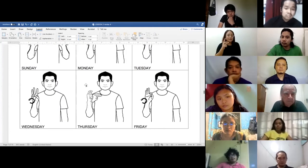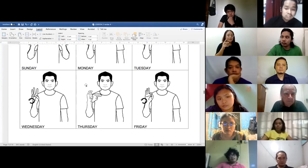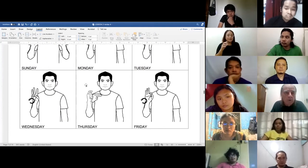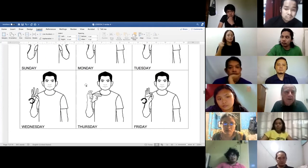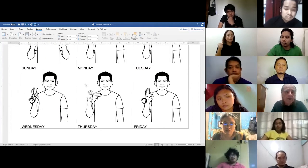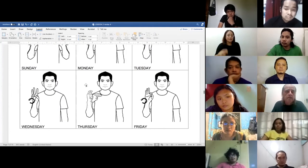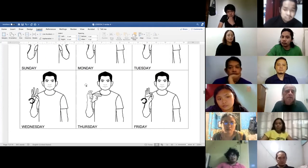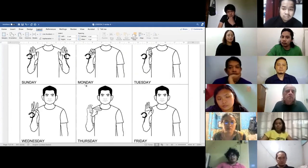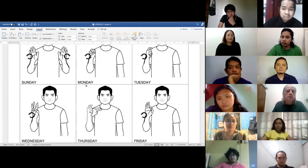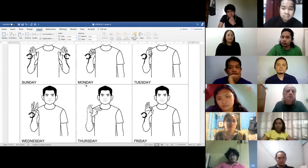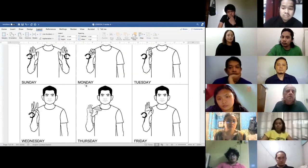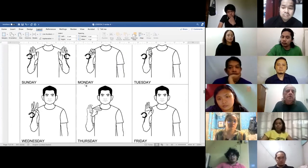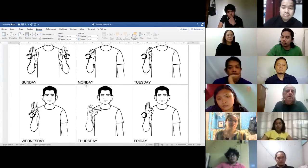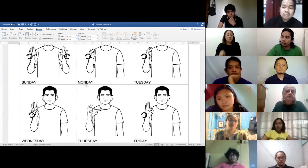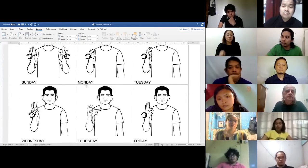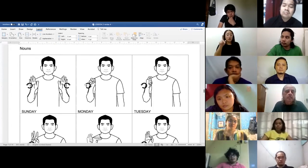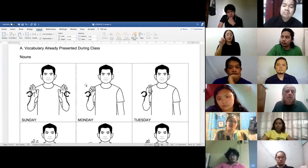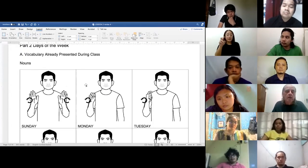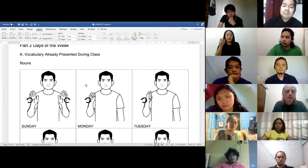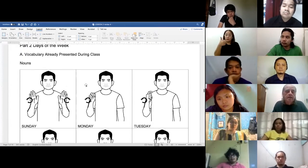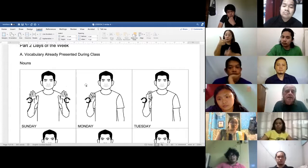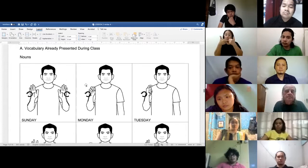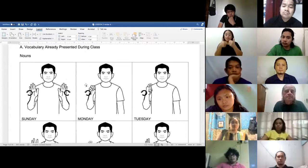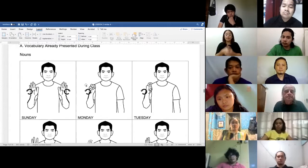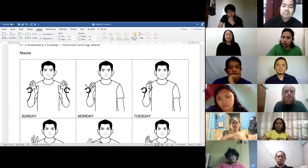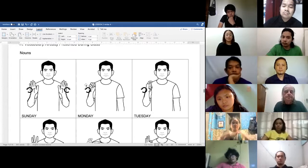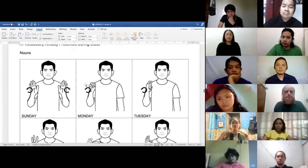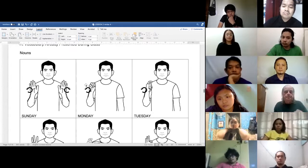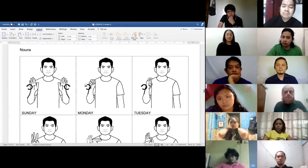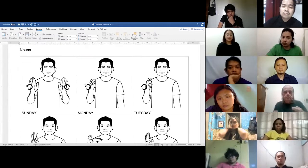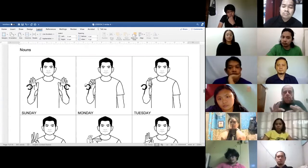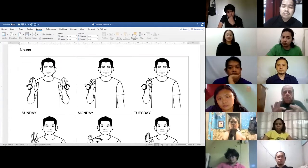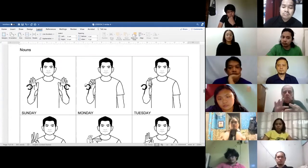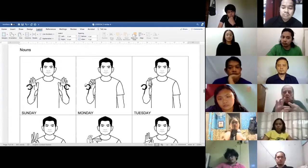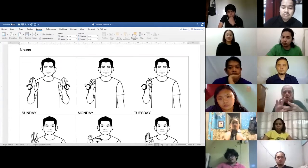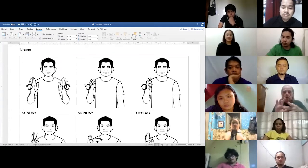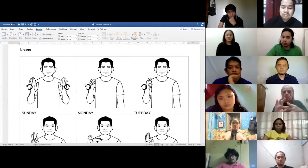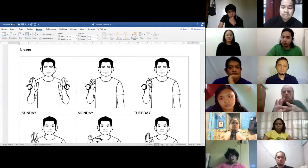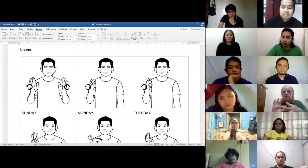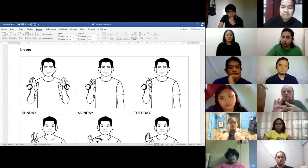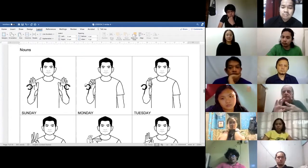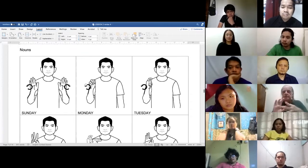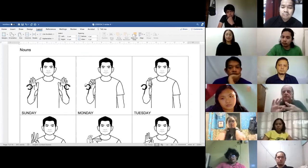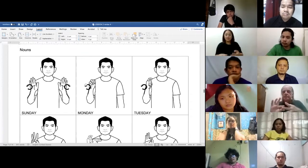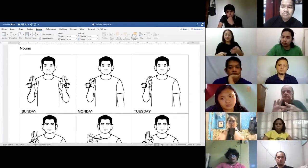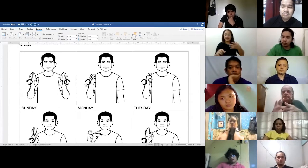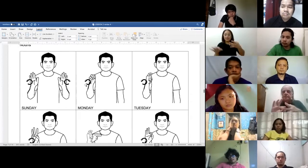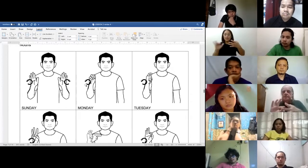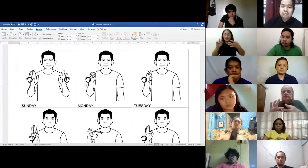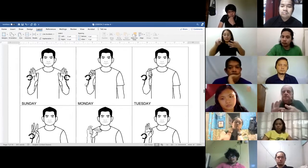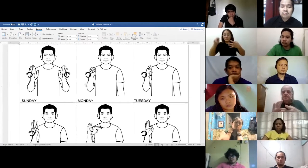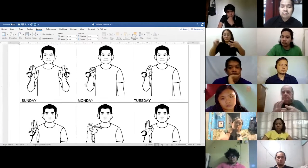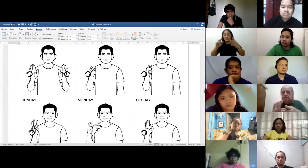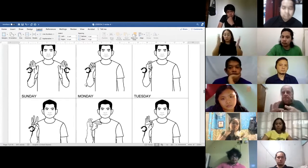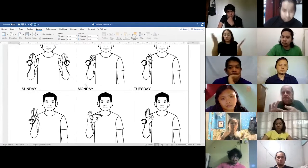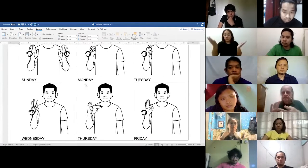Okay, good, okay. Now, you also need to introduce this.